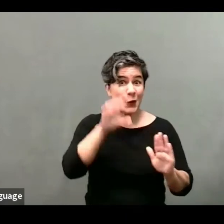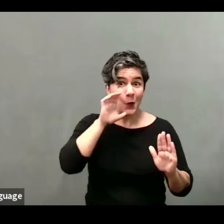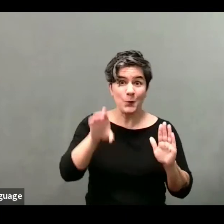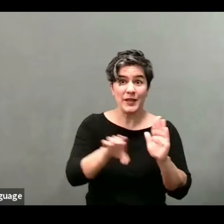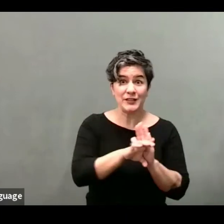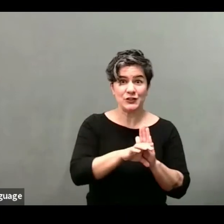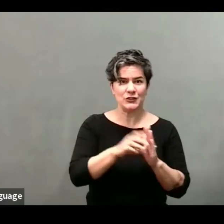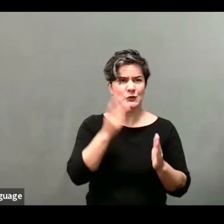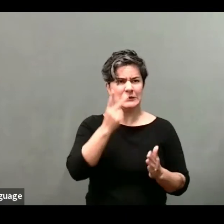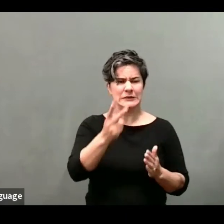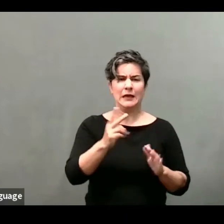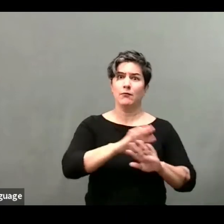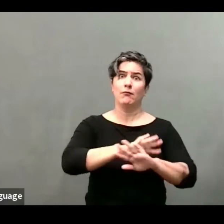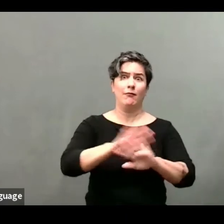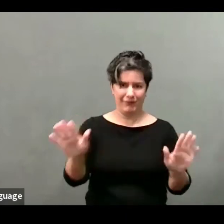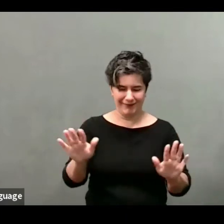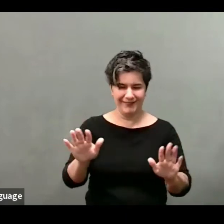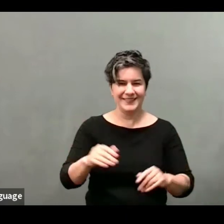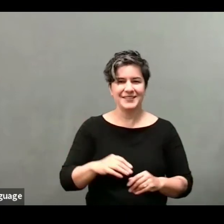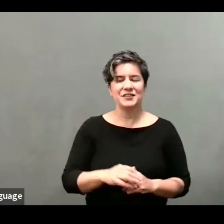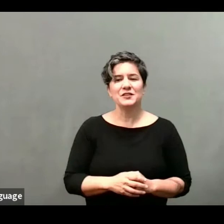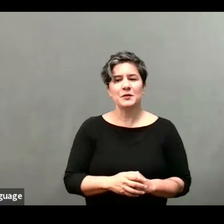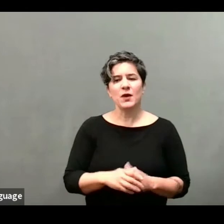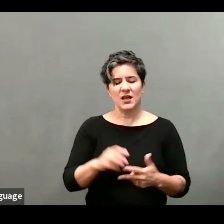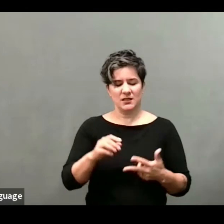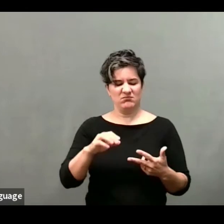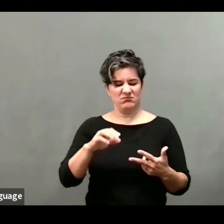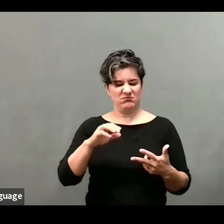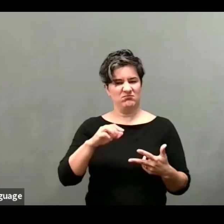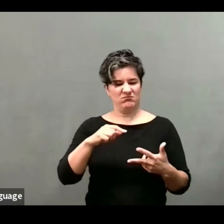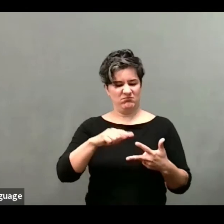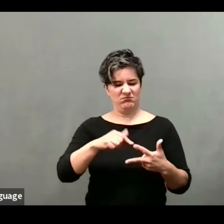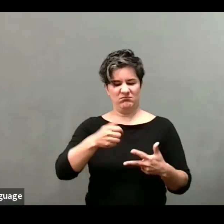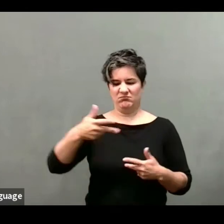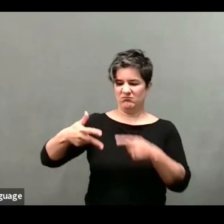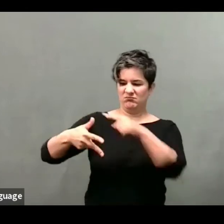to those. But I do want you to know that those are